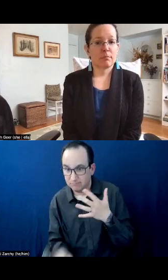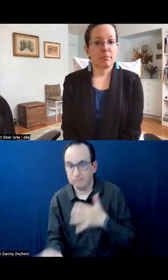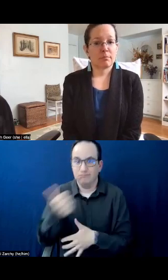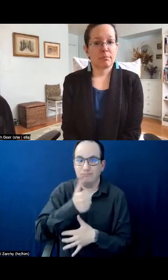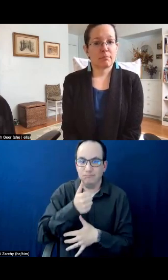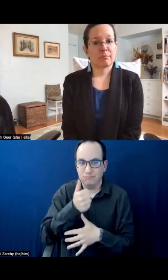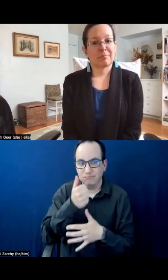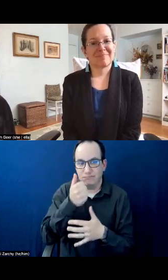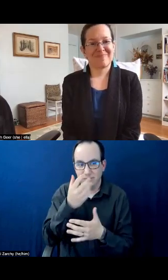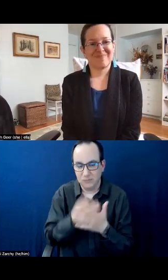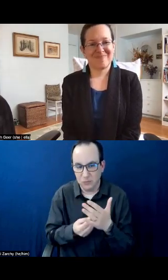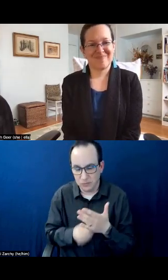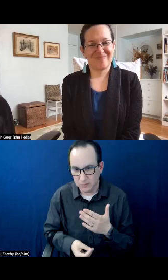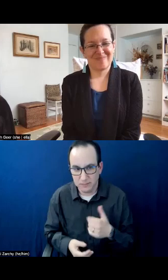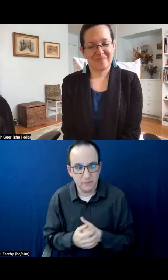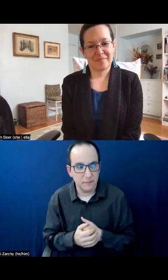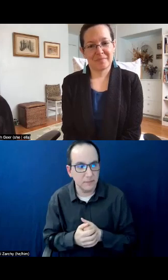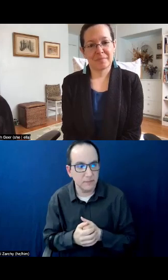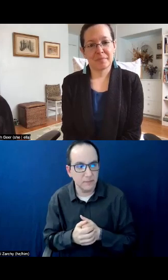those areas